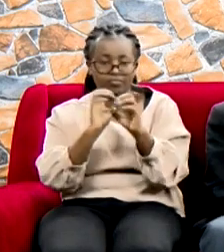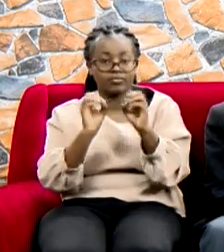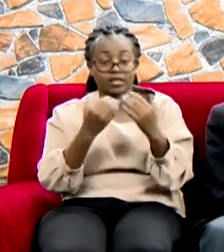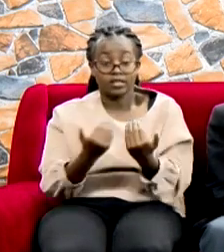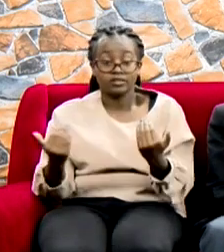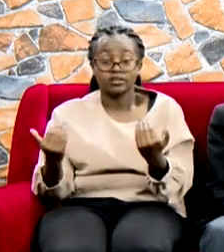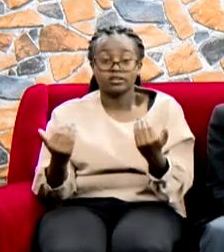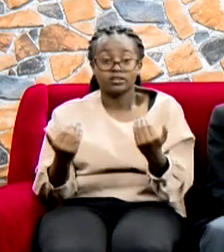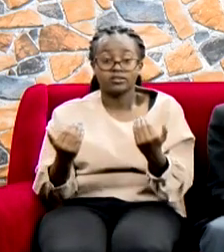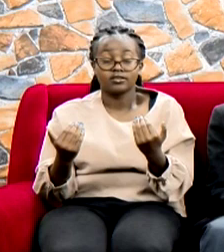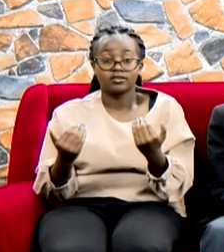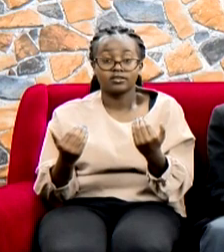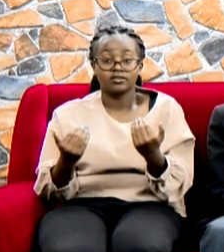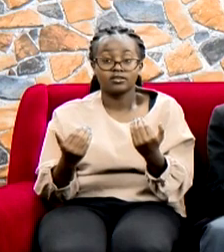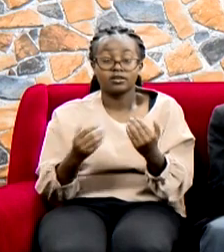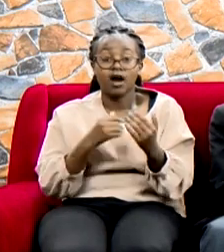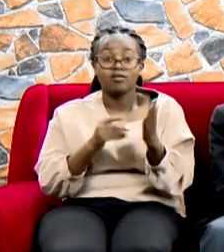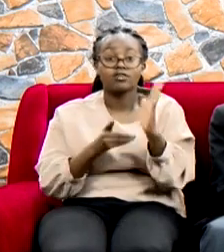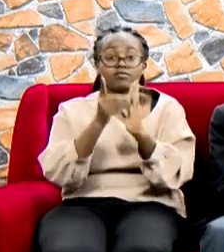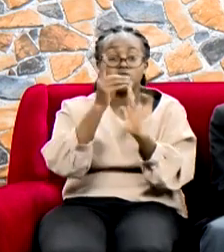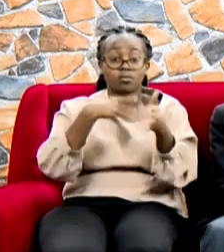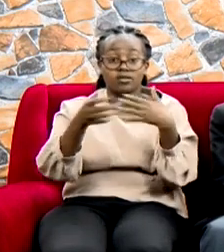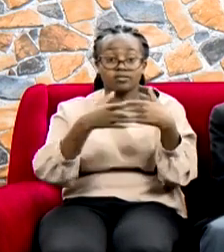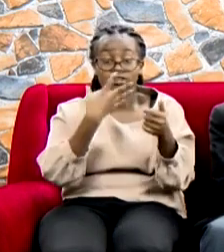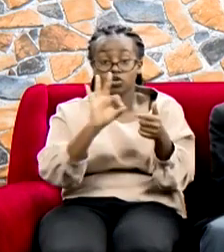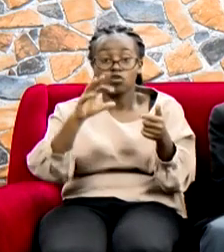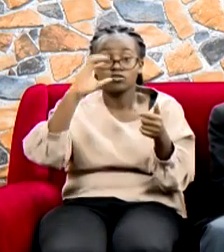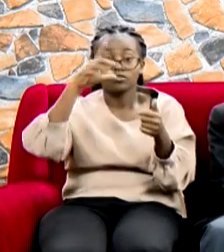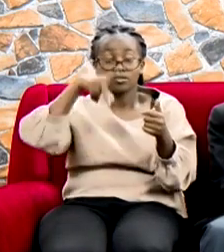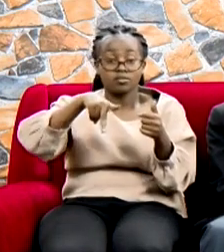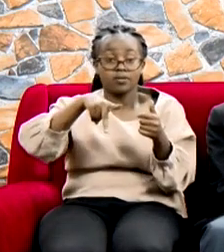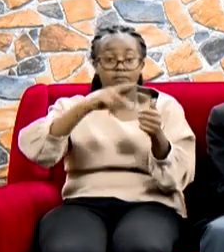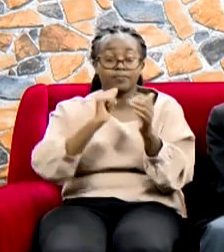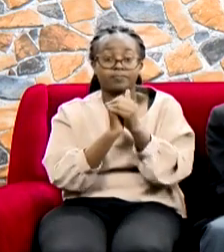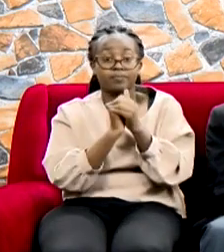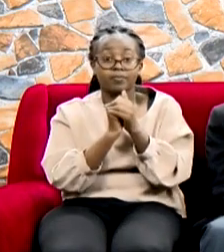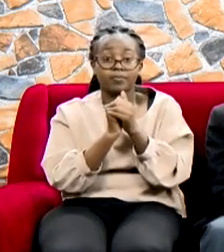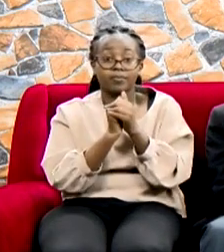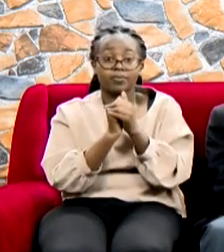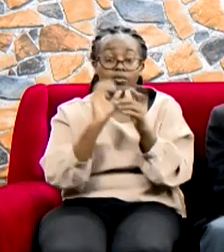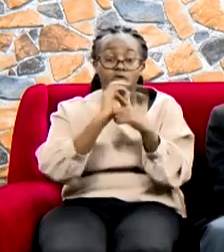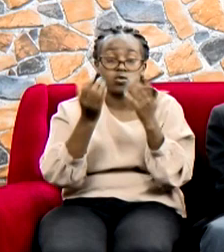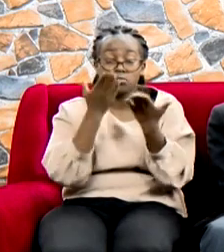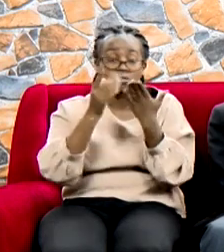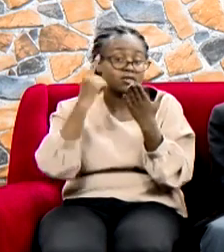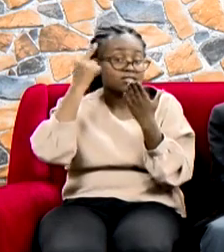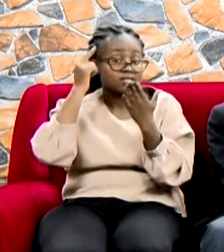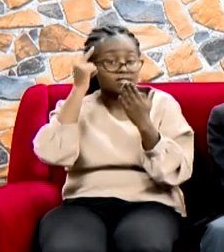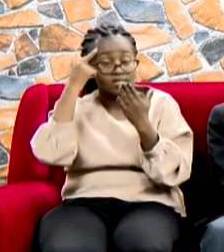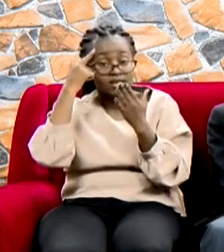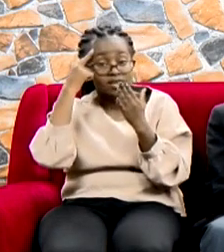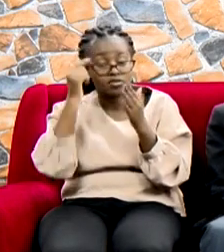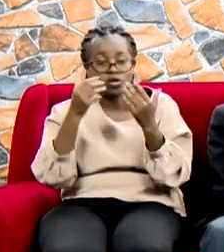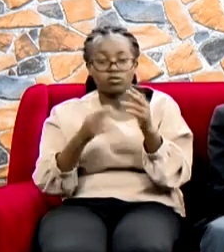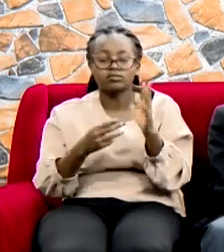child is less likely going to develop symptoms of cerebral palsy like paralysis, or the head will now start growing